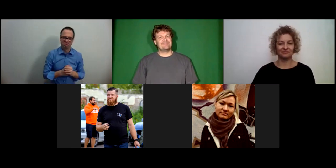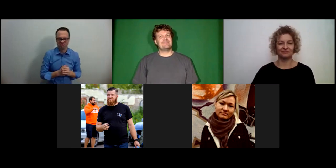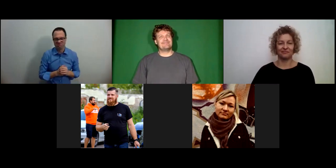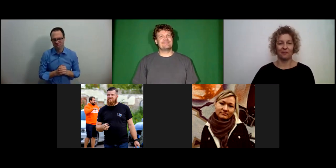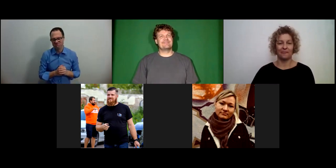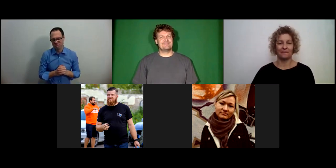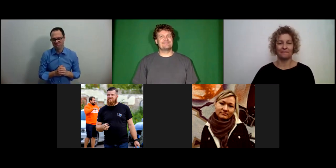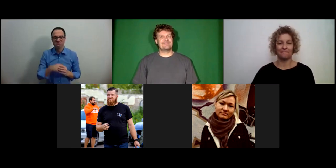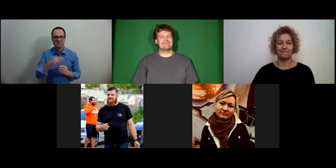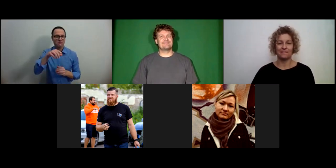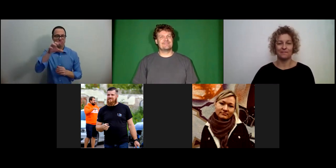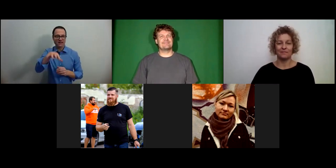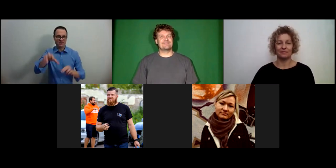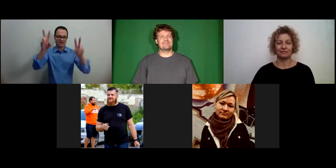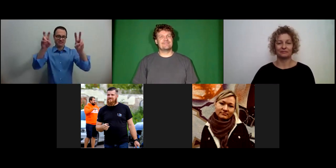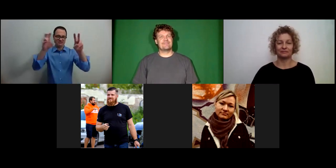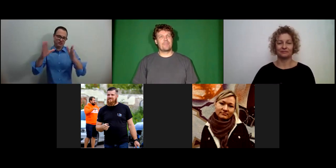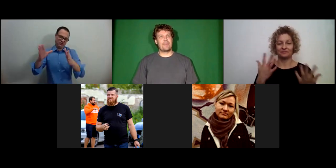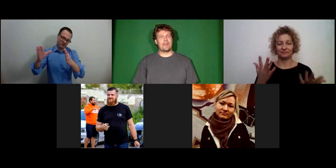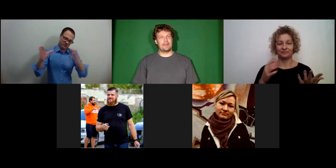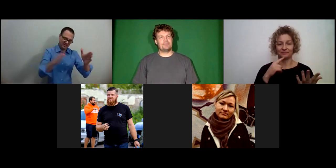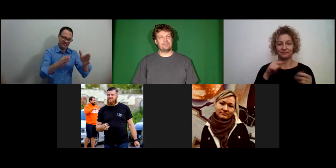able to see my family much, much more.